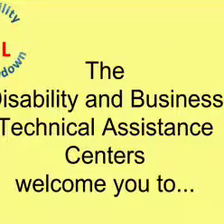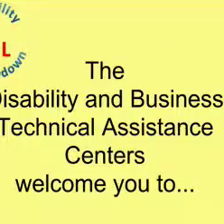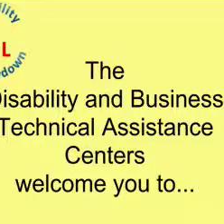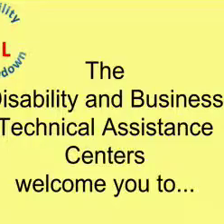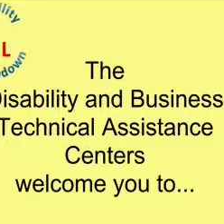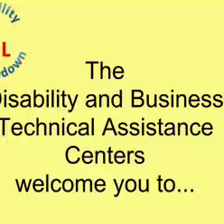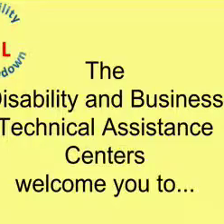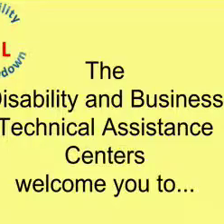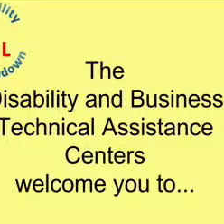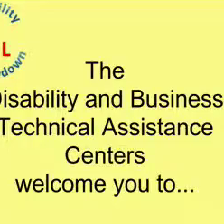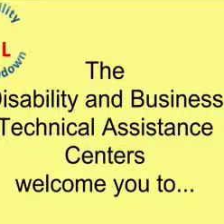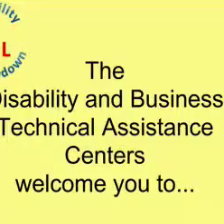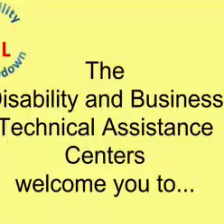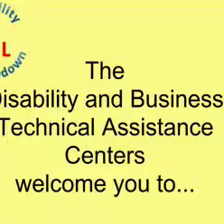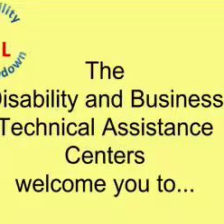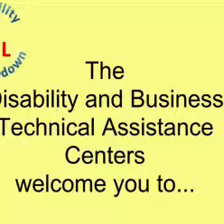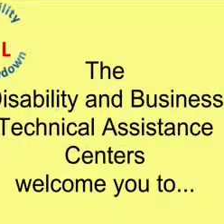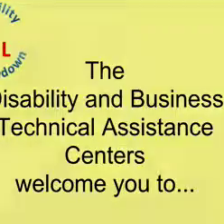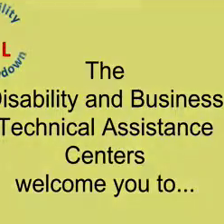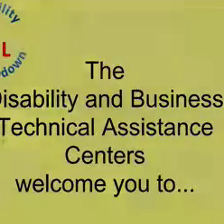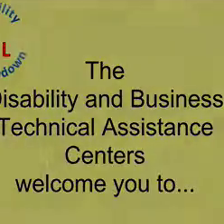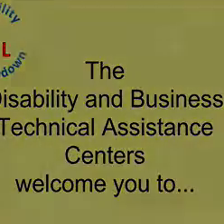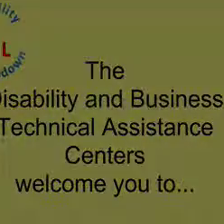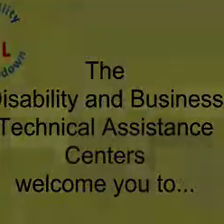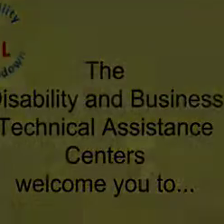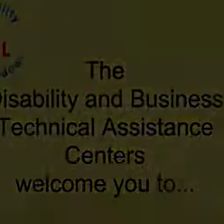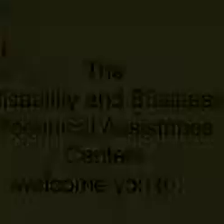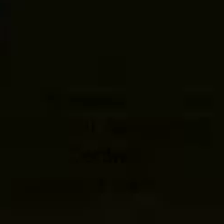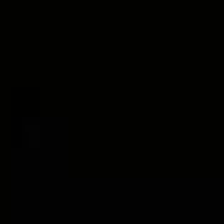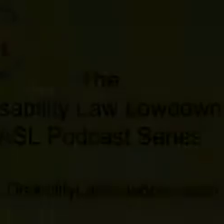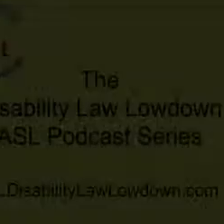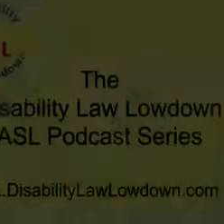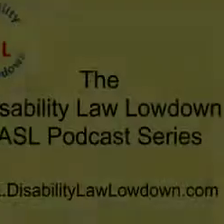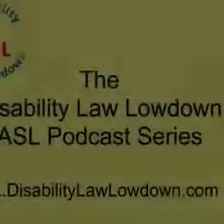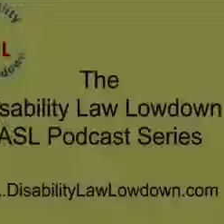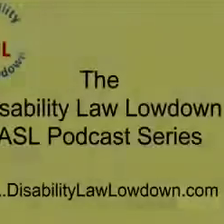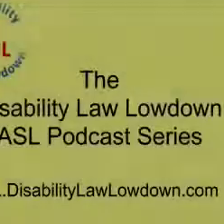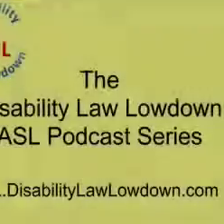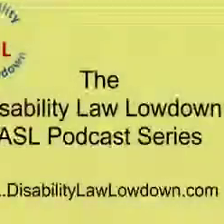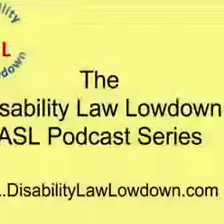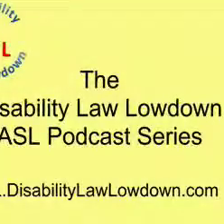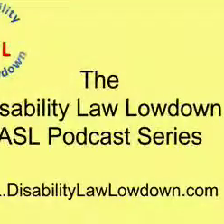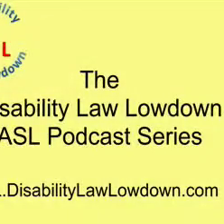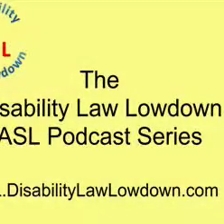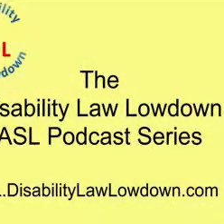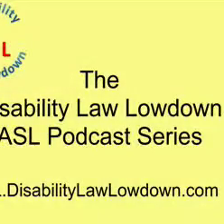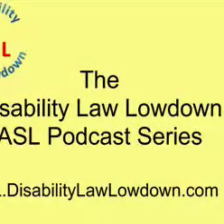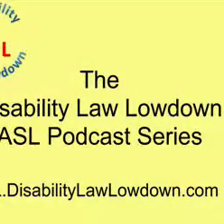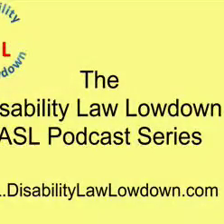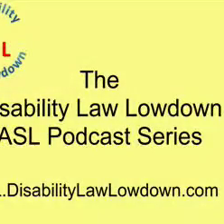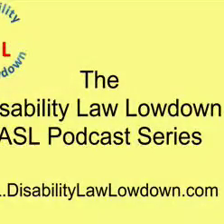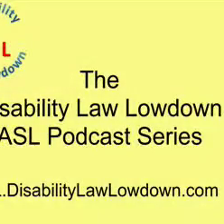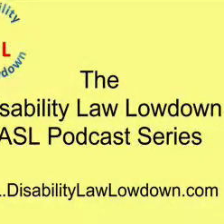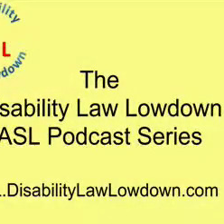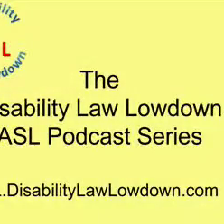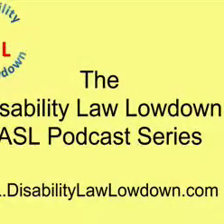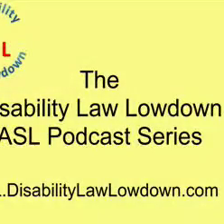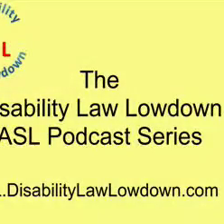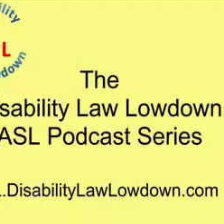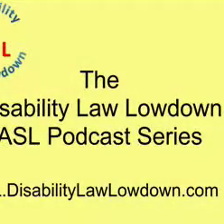The Disability and Business Technical Assistance Centers welcome you to the Disability Law Lowdown ASL podcast series.